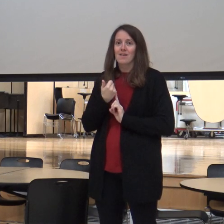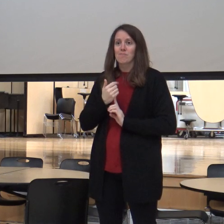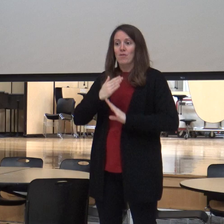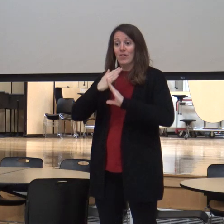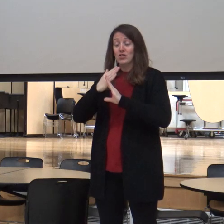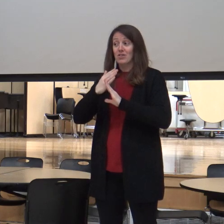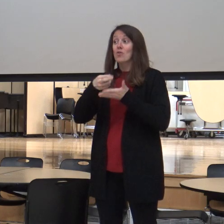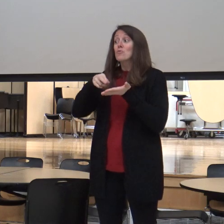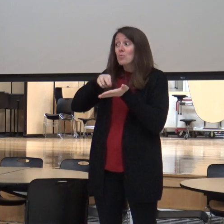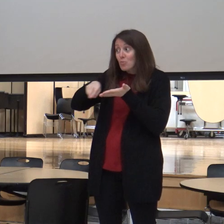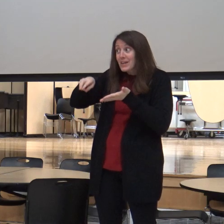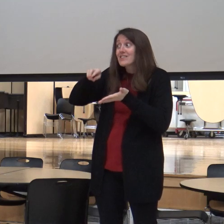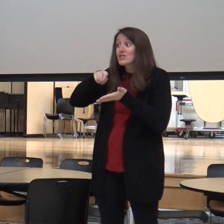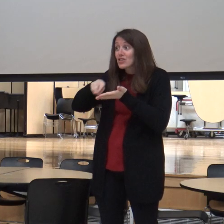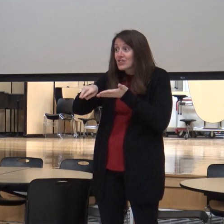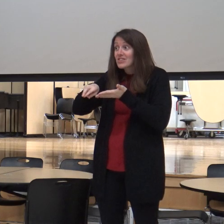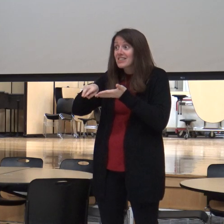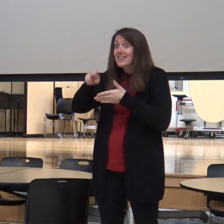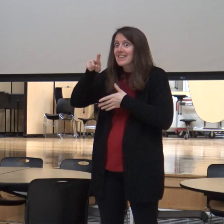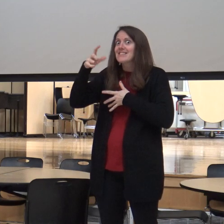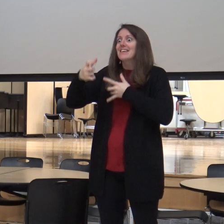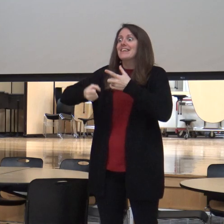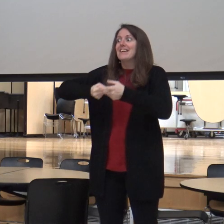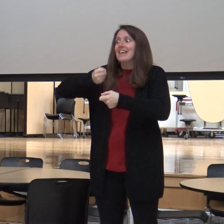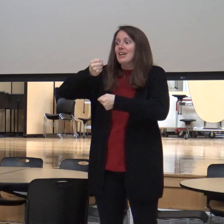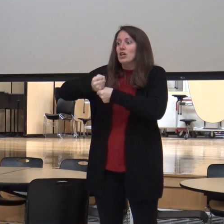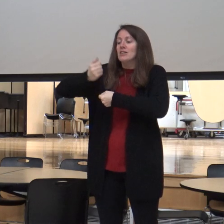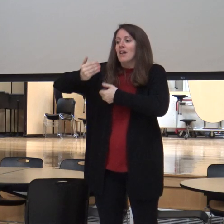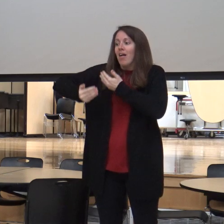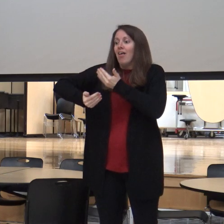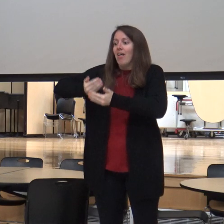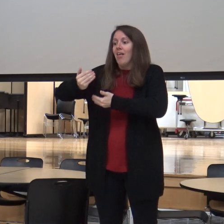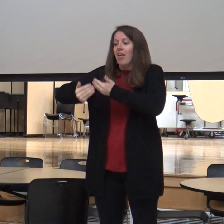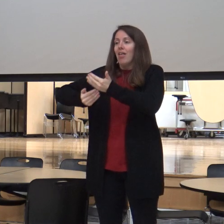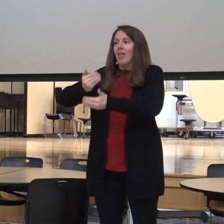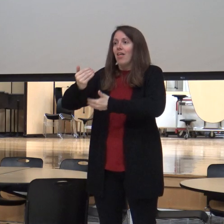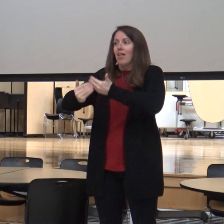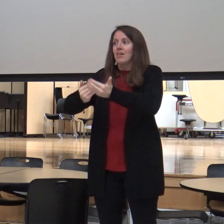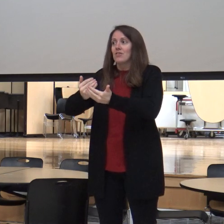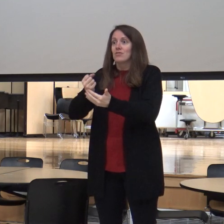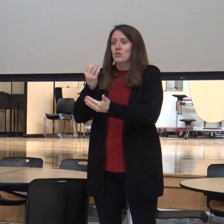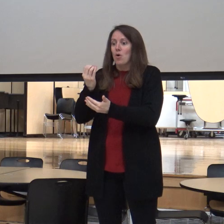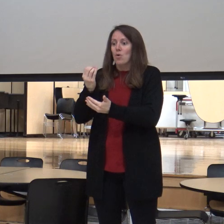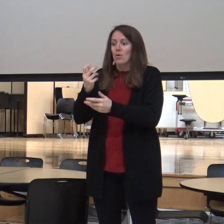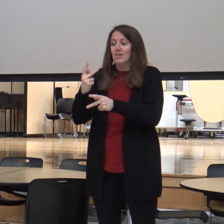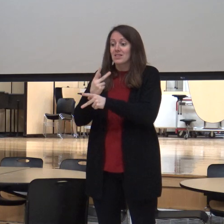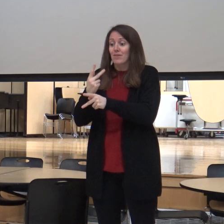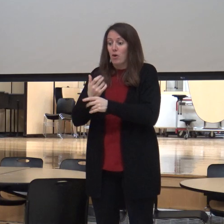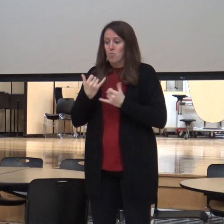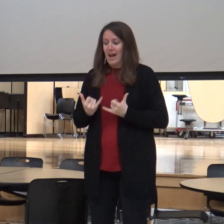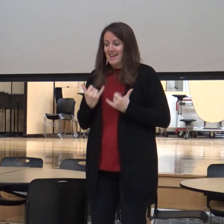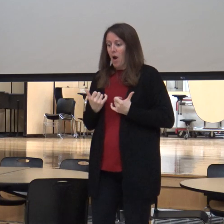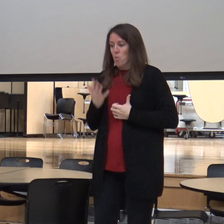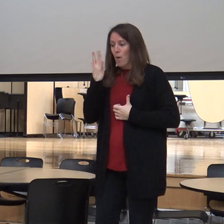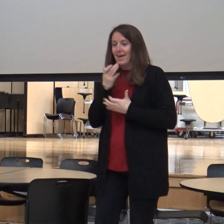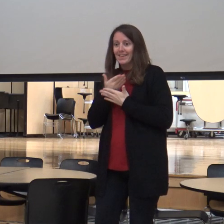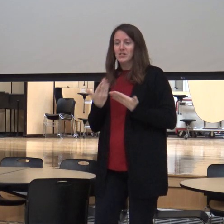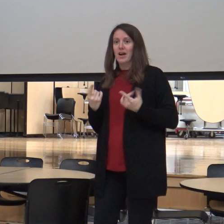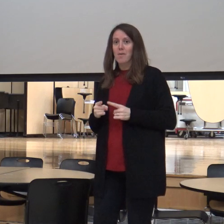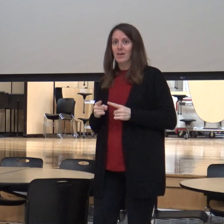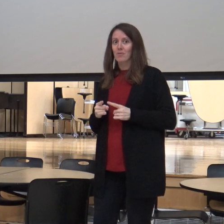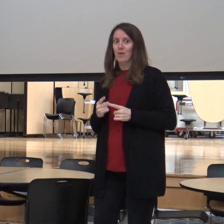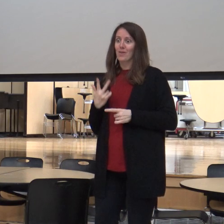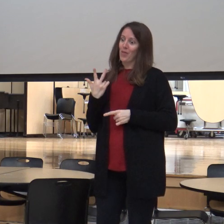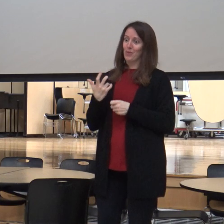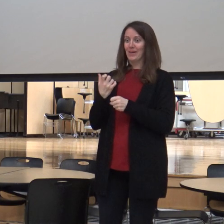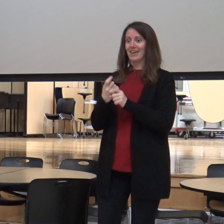years. So let's figure out what's going on right now while all this stuff's happening. Okay, that research comes out 3 years from now. Here's the best practice.